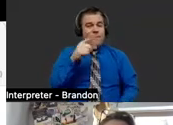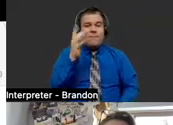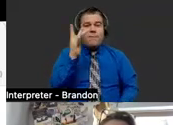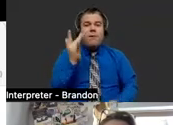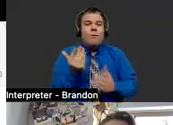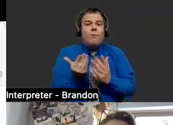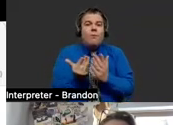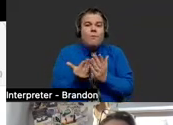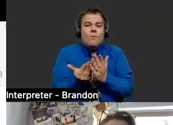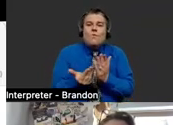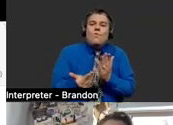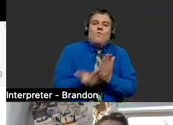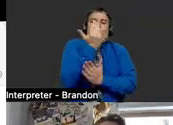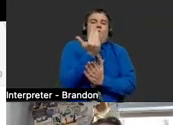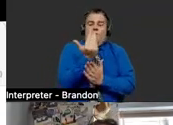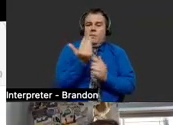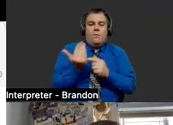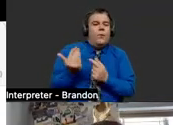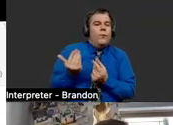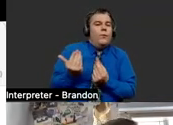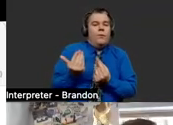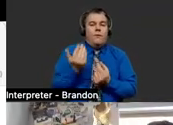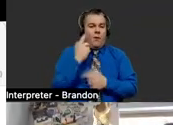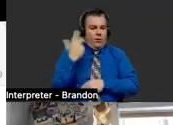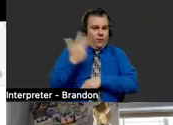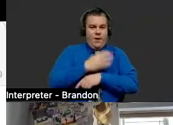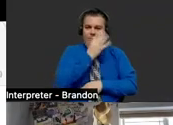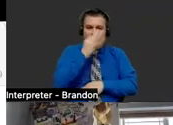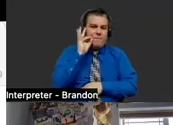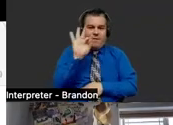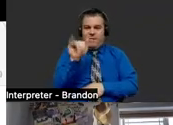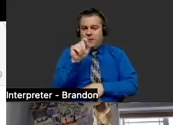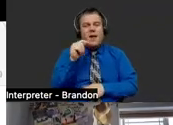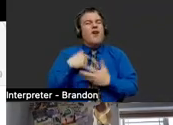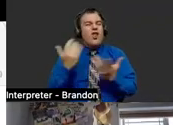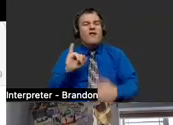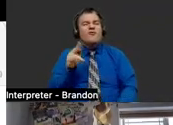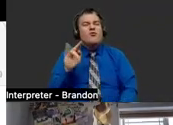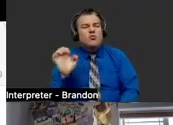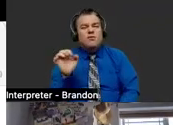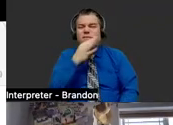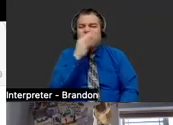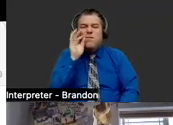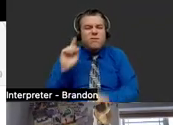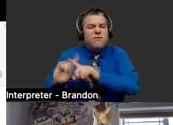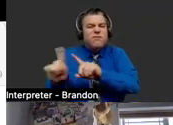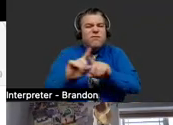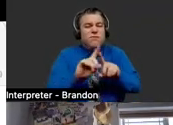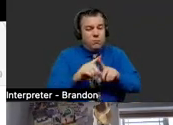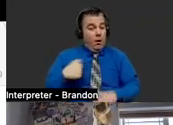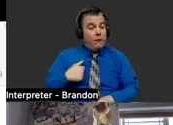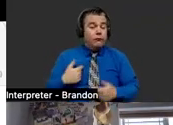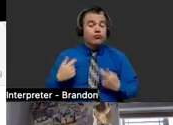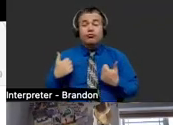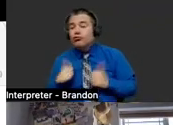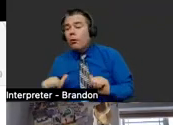terms of what it is as a 3-day fast. There's a lot of juice fasts and whatnot out there. And I've personally tried things like